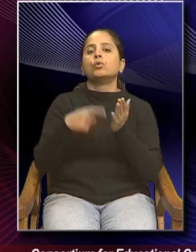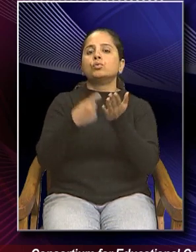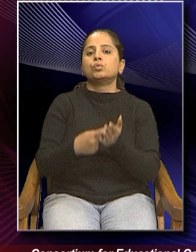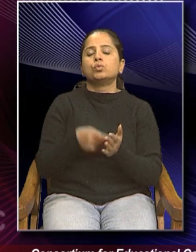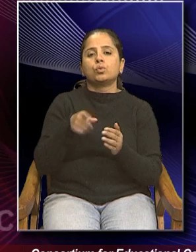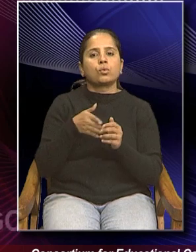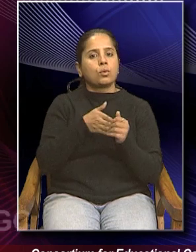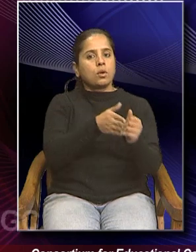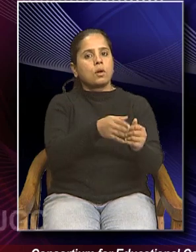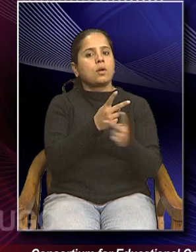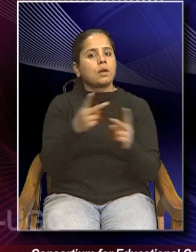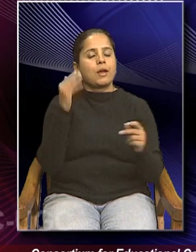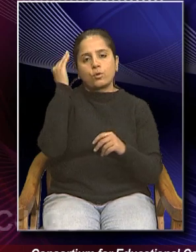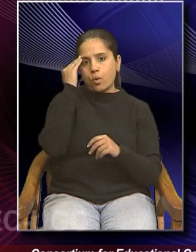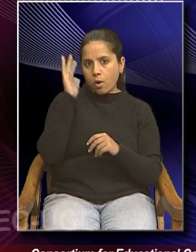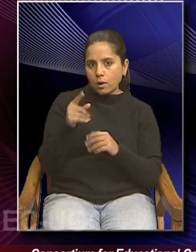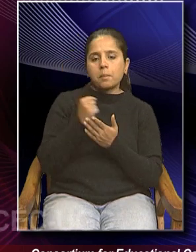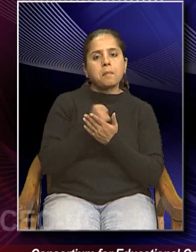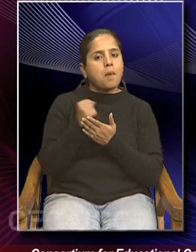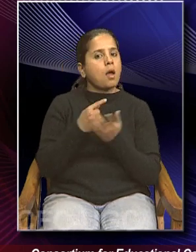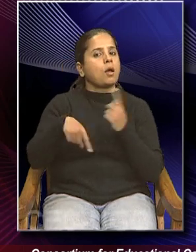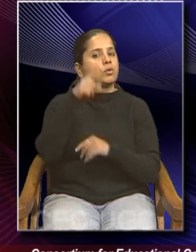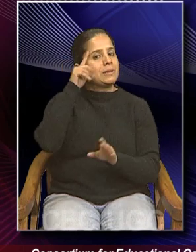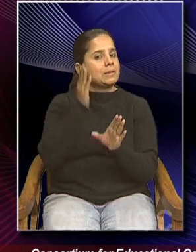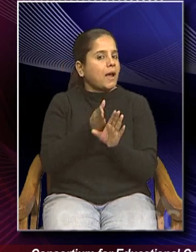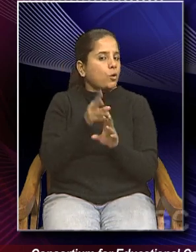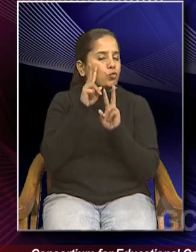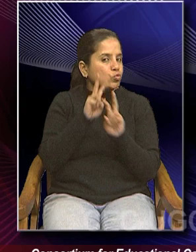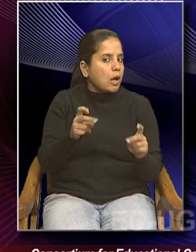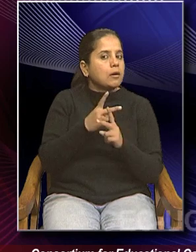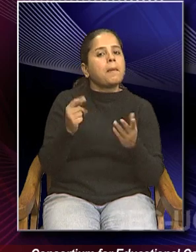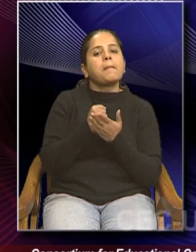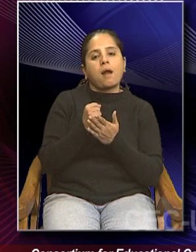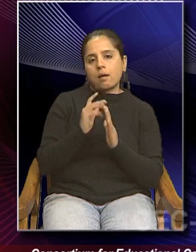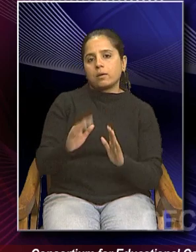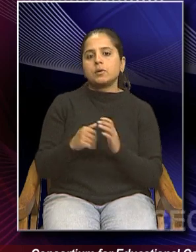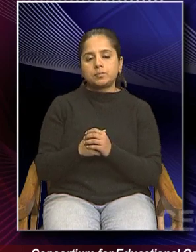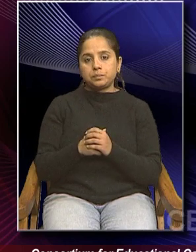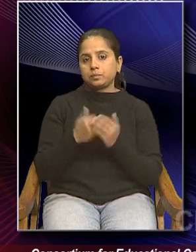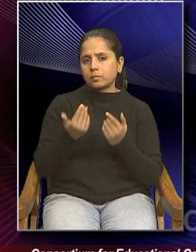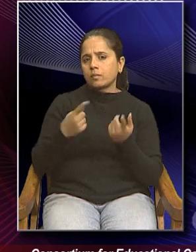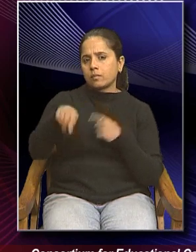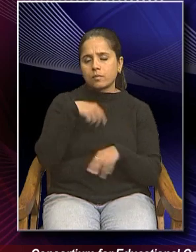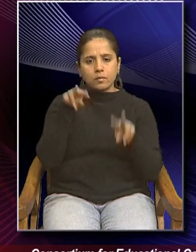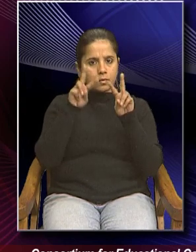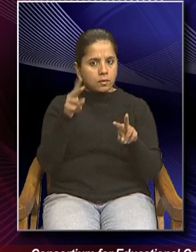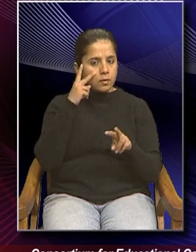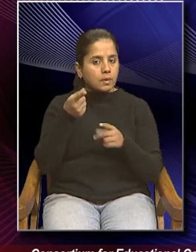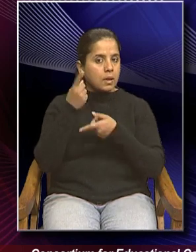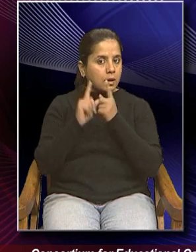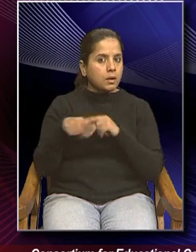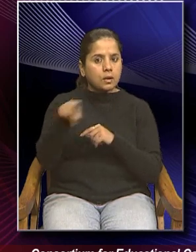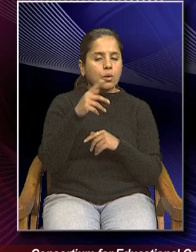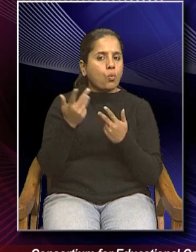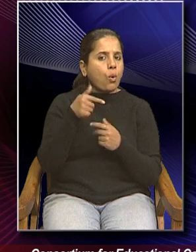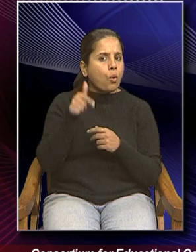guide the pursuit of knowledge and practices in psychological research. Let us examine the history to see